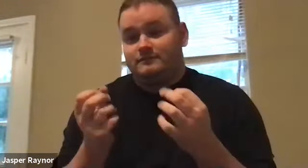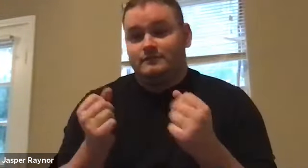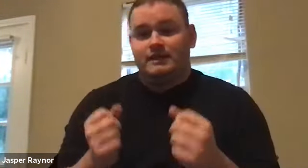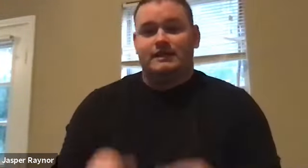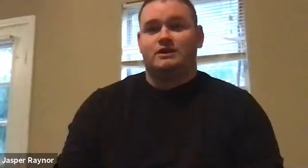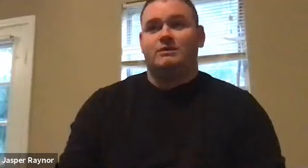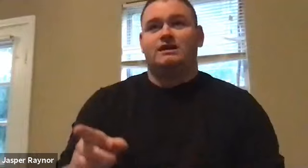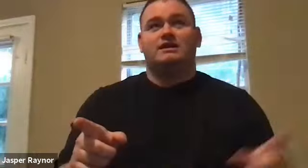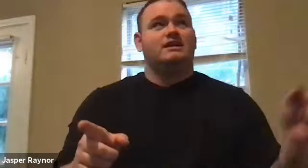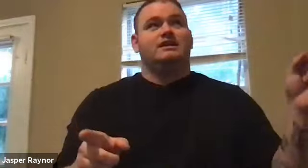he's gonna be like,